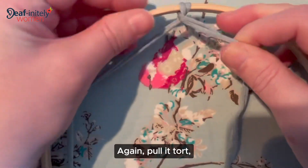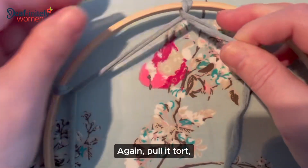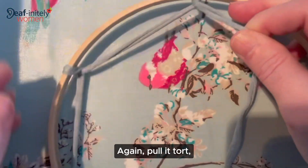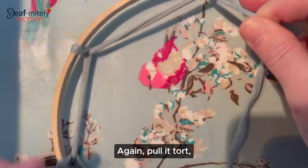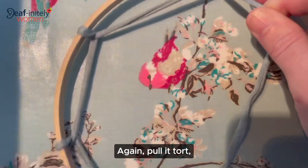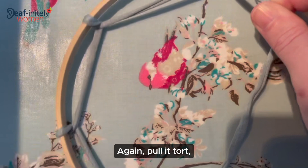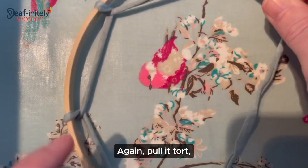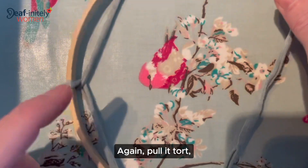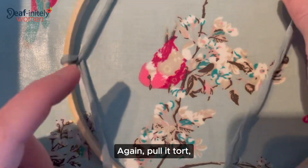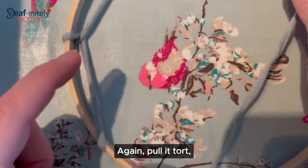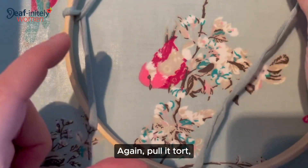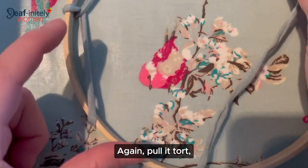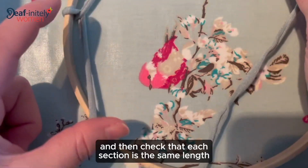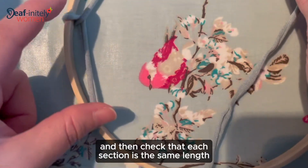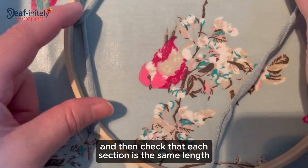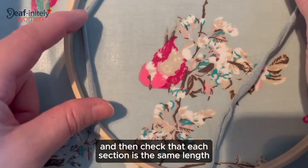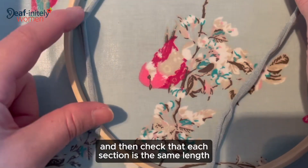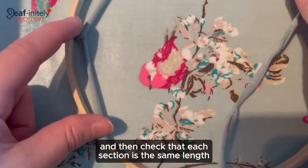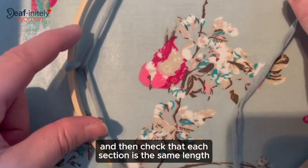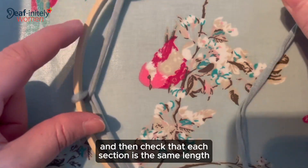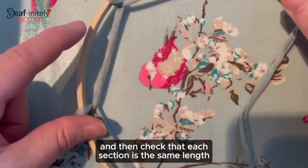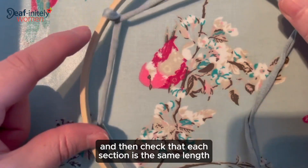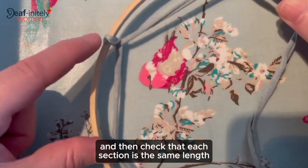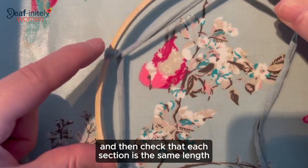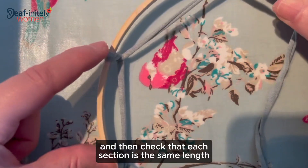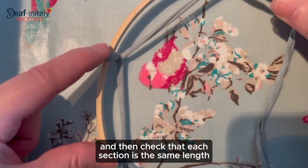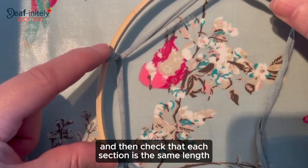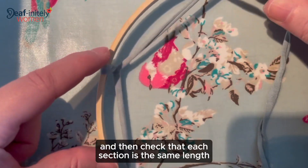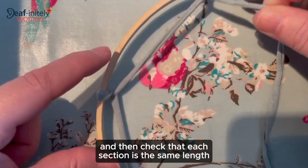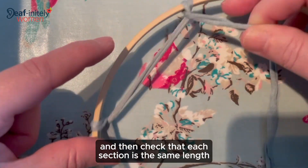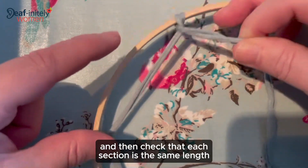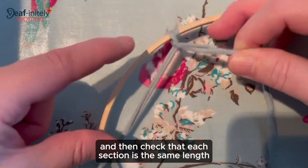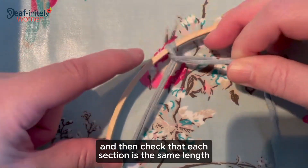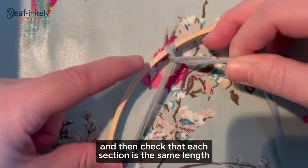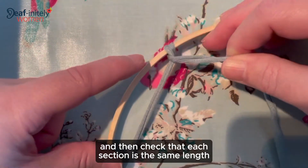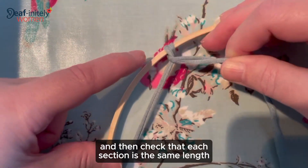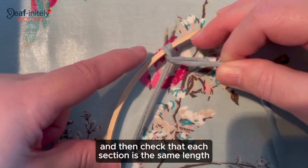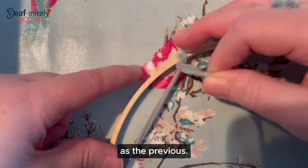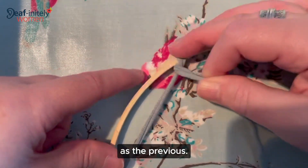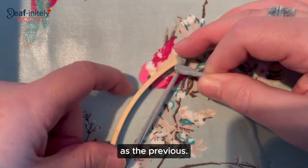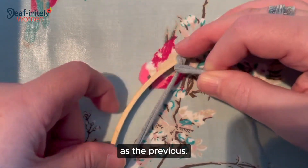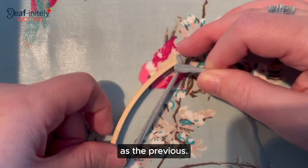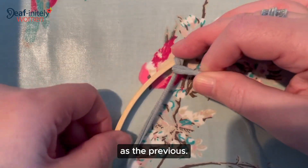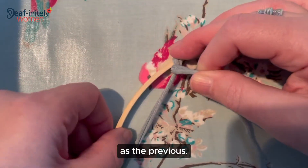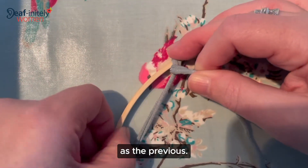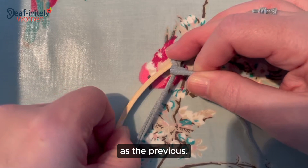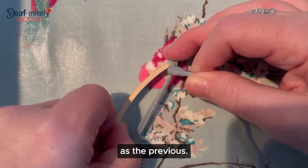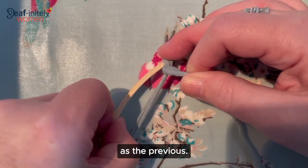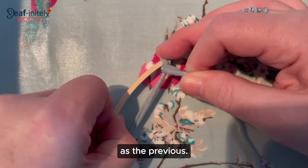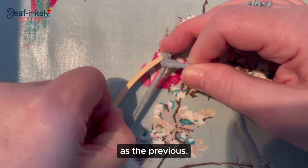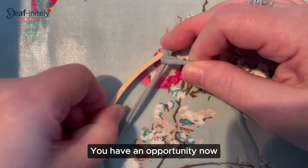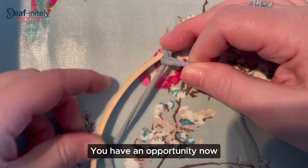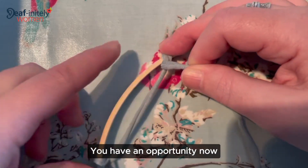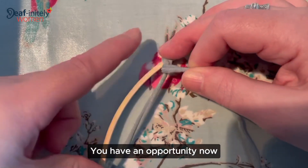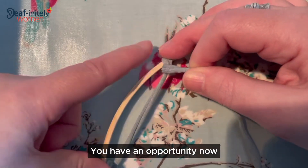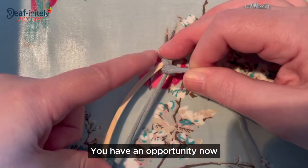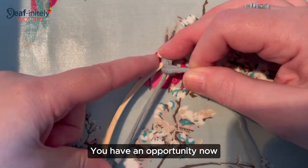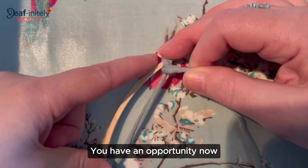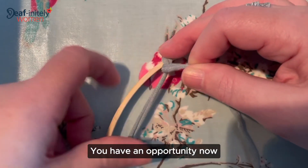Again, pull it taut and then check that each section is the same length as the previous. You have an opportunity now